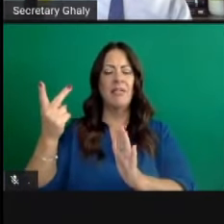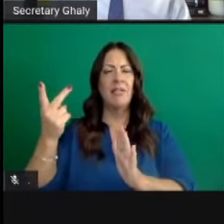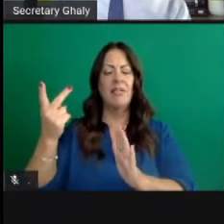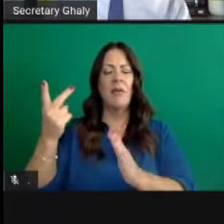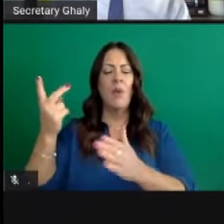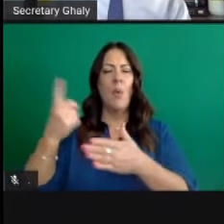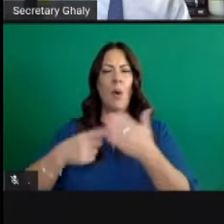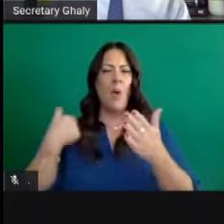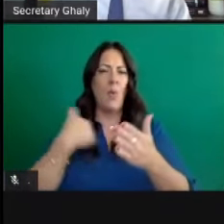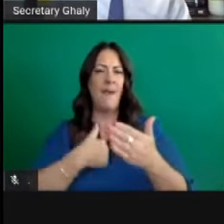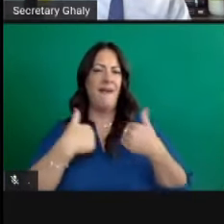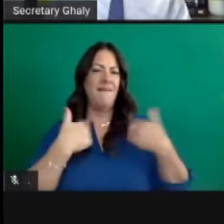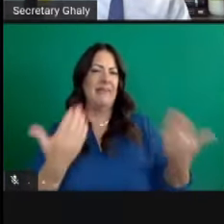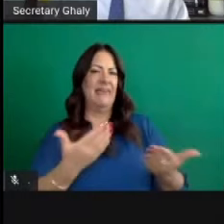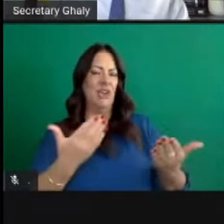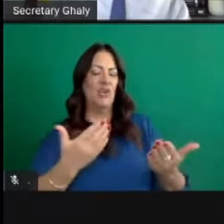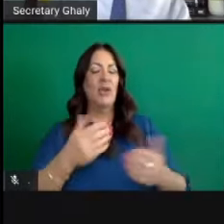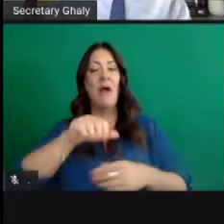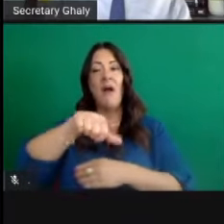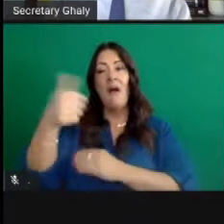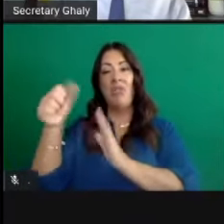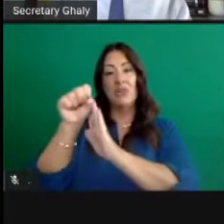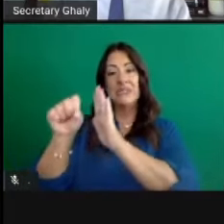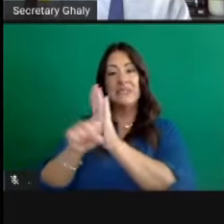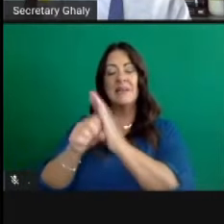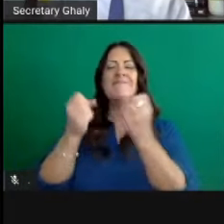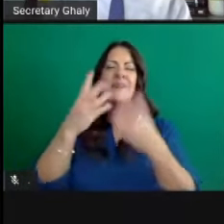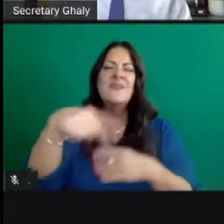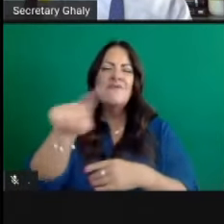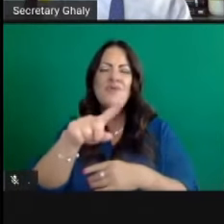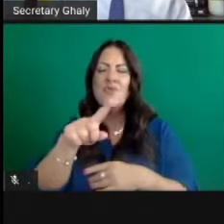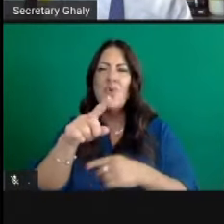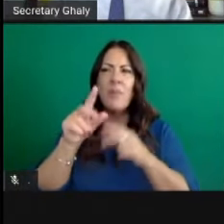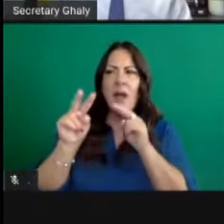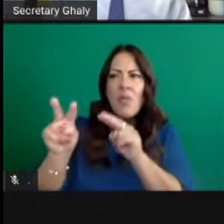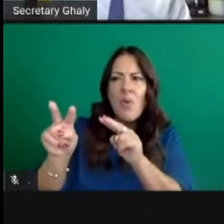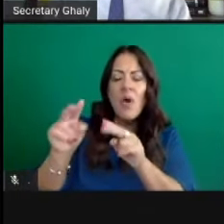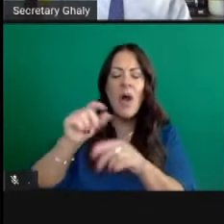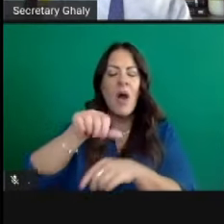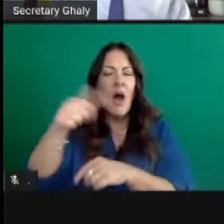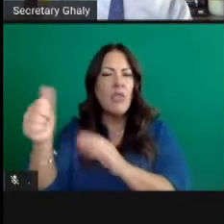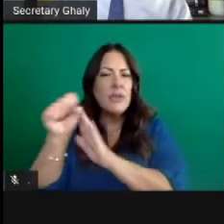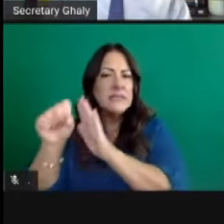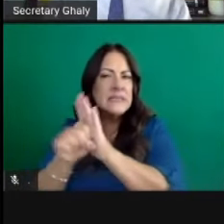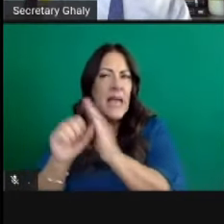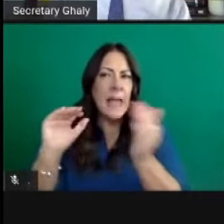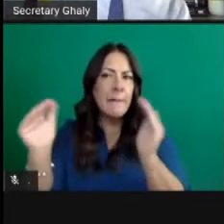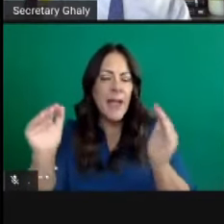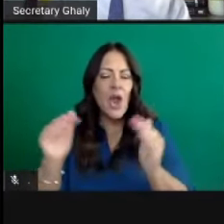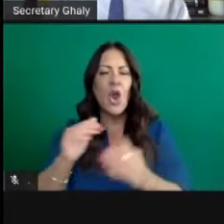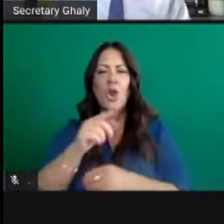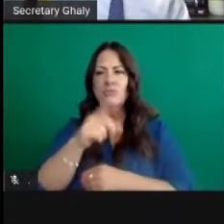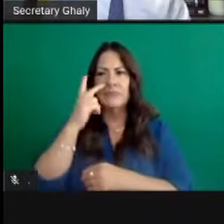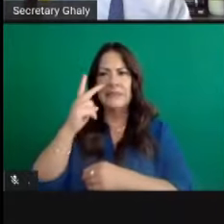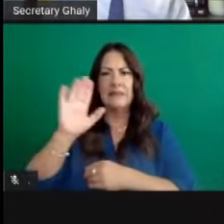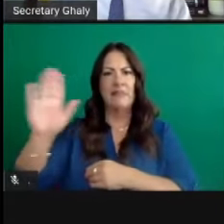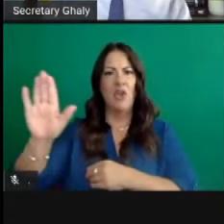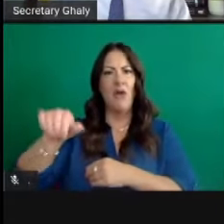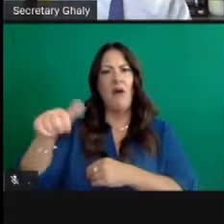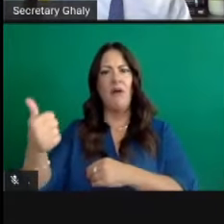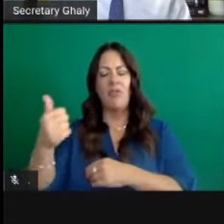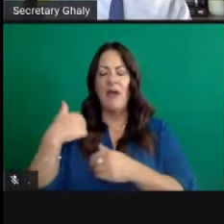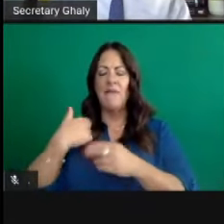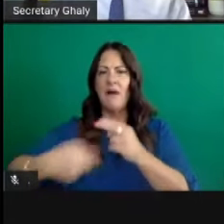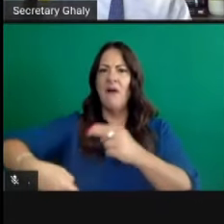California. We know that some states, and I know many of you are watching it closely, are seeing quite high test positivity, some